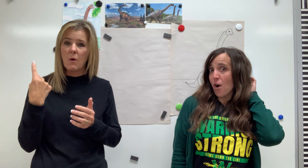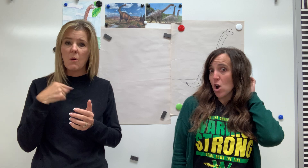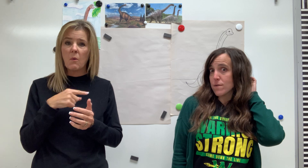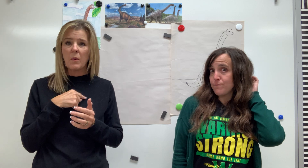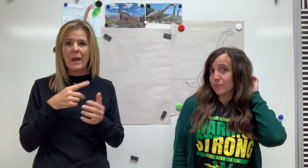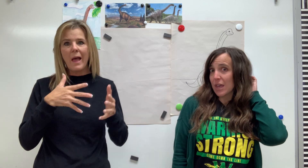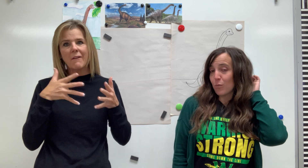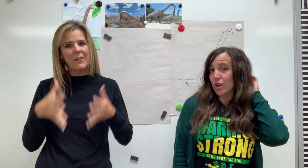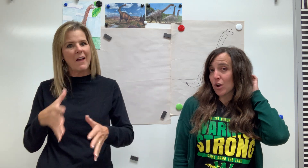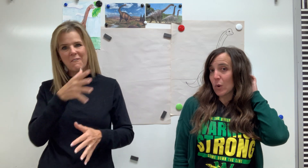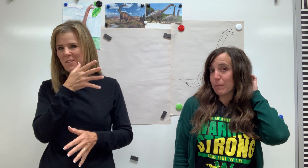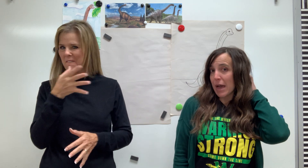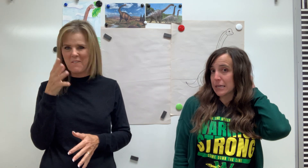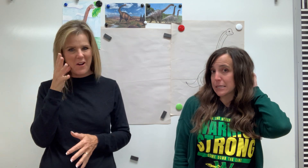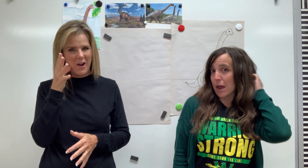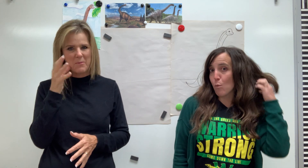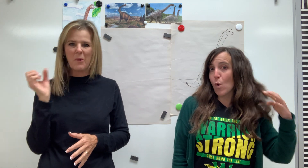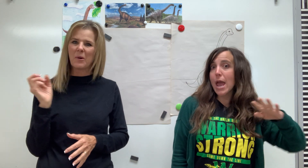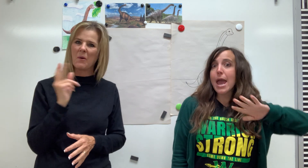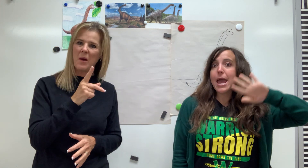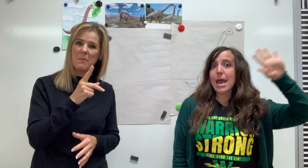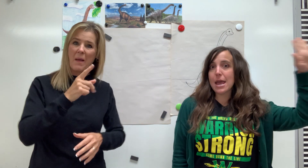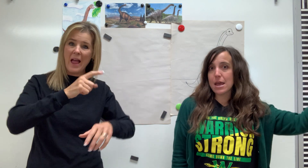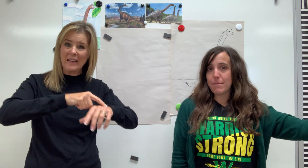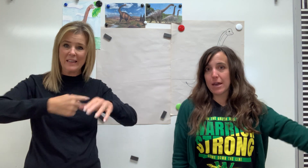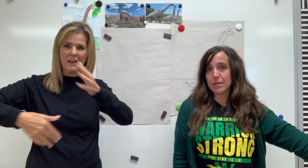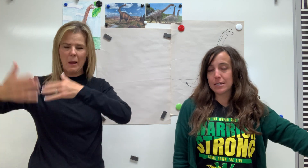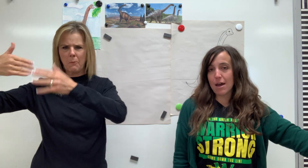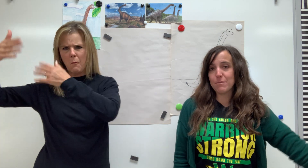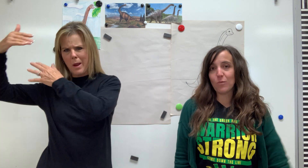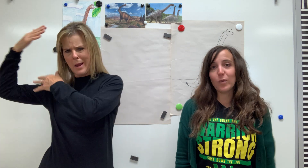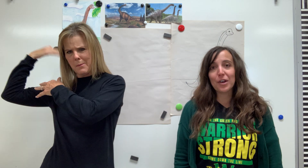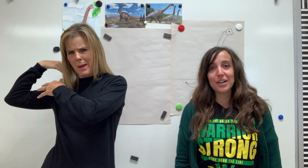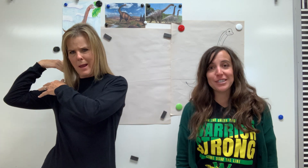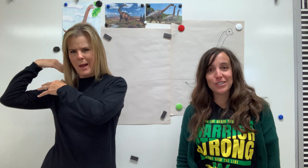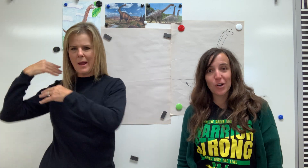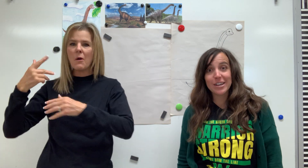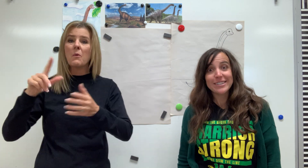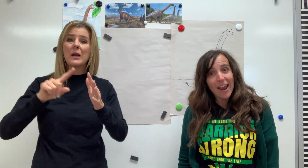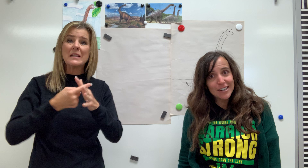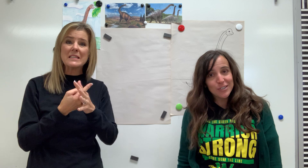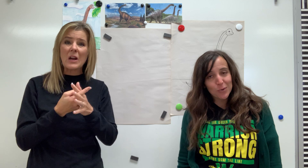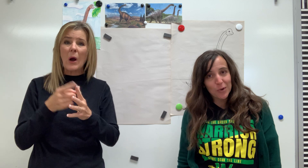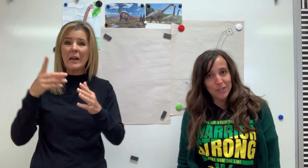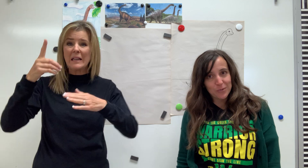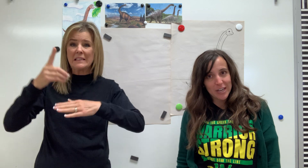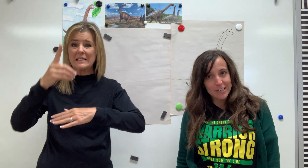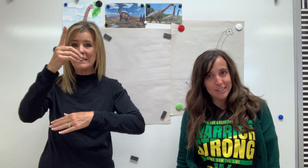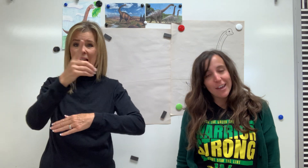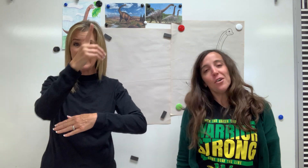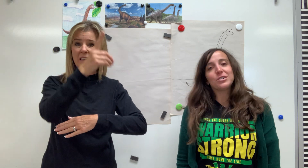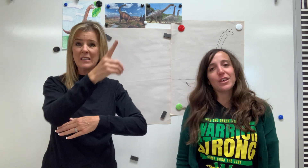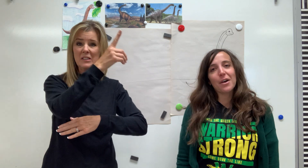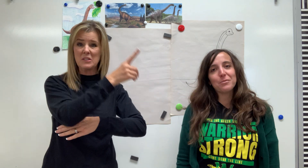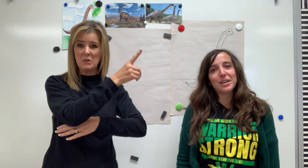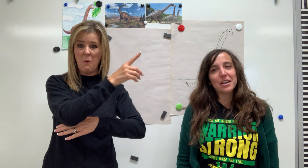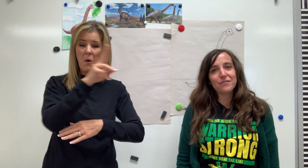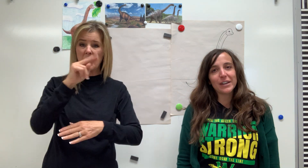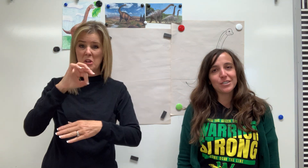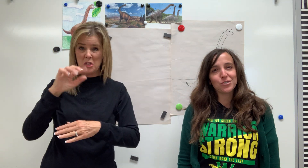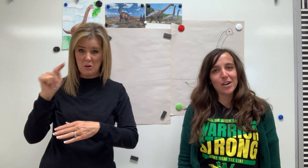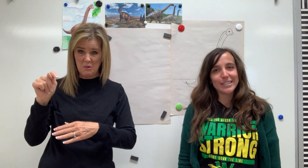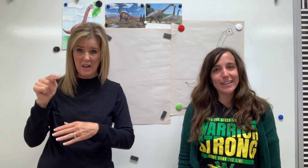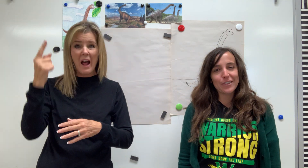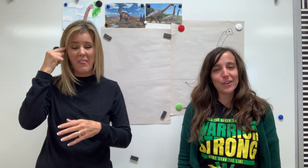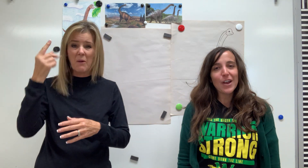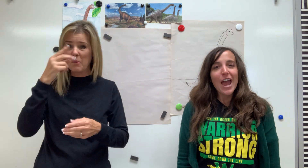left the farm and we are going back in time, way back in time. We are going to start a dinosaur unit, which I thought would be kind of